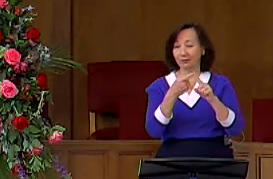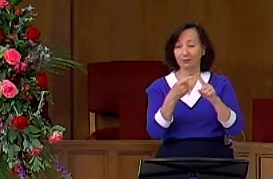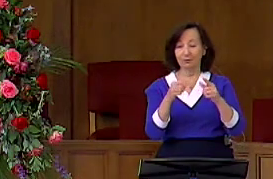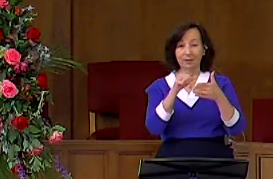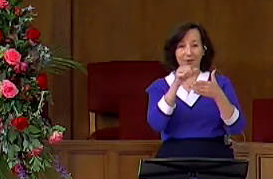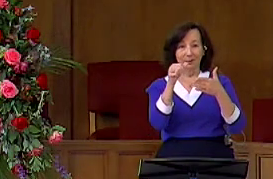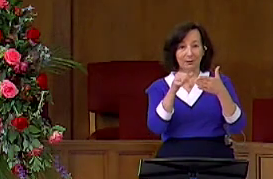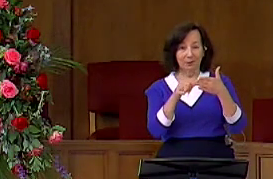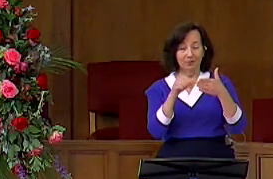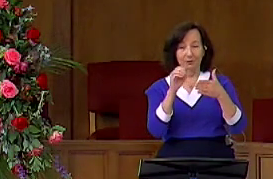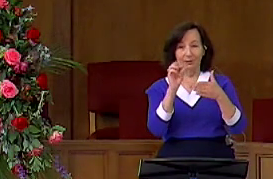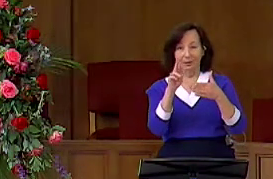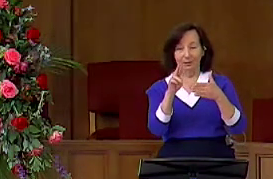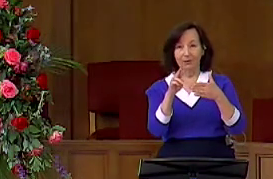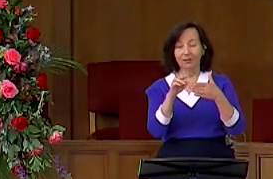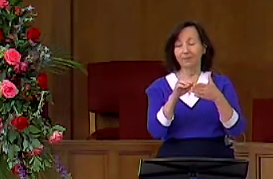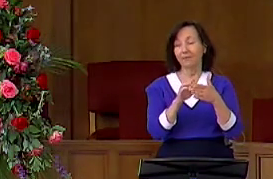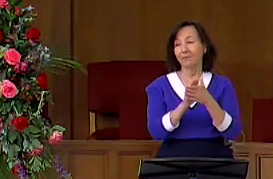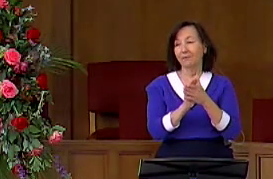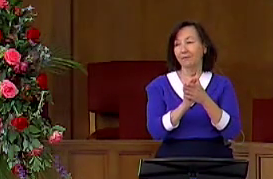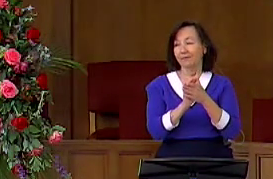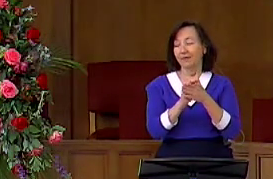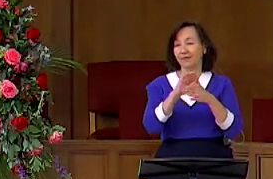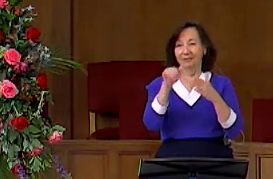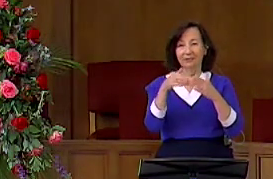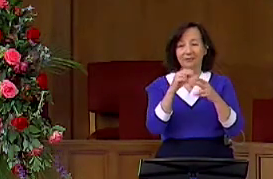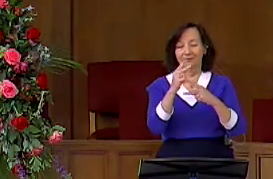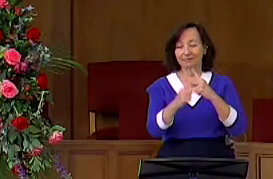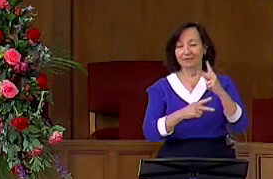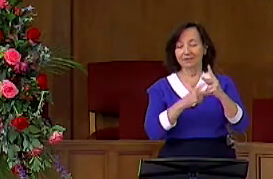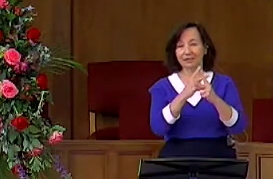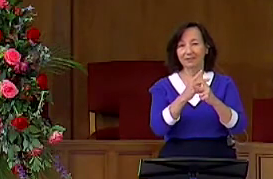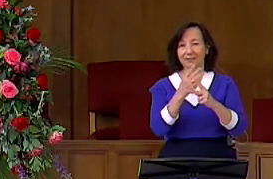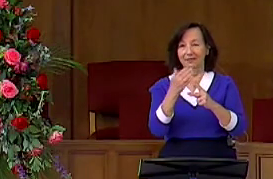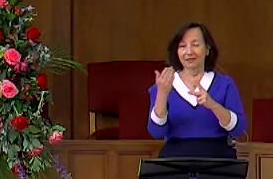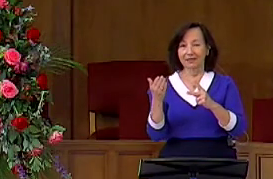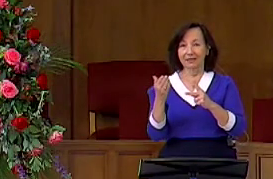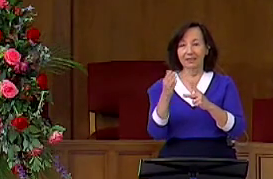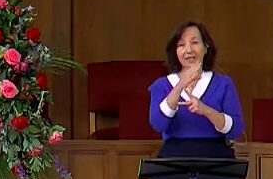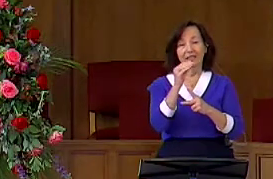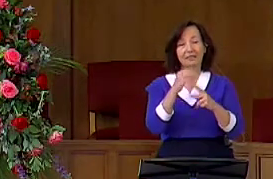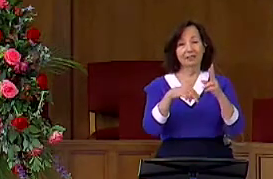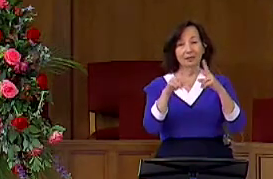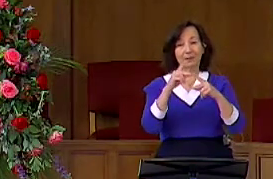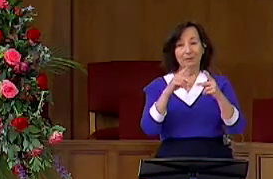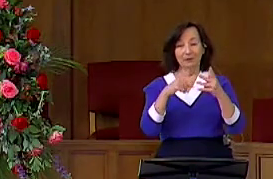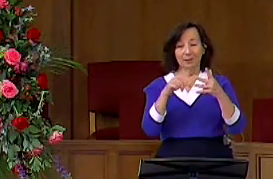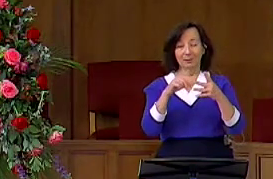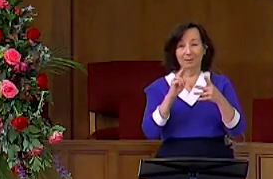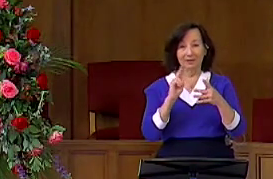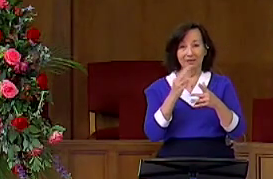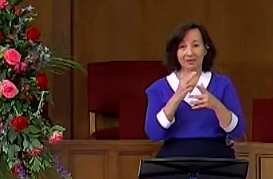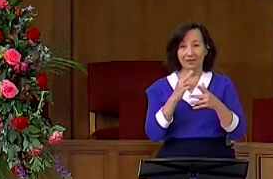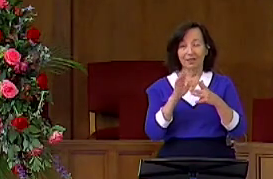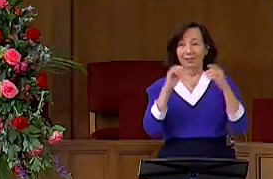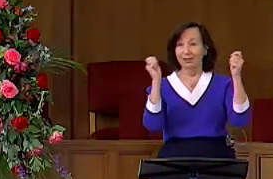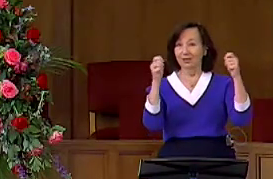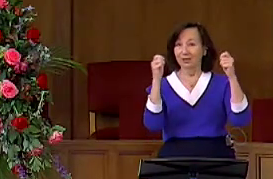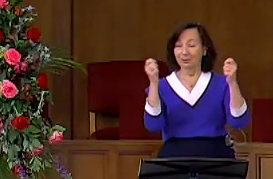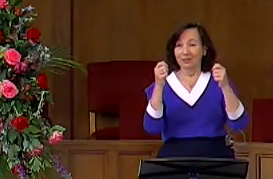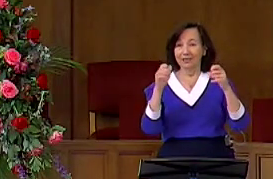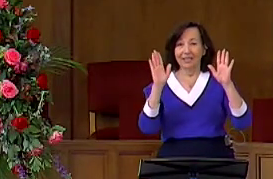or treatments or all kinds of things. And then there are those among us who are celebrating